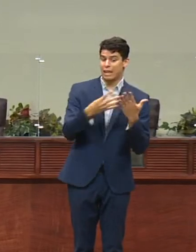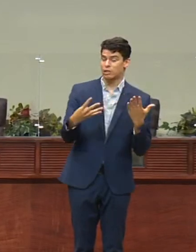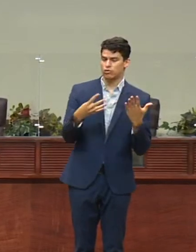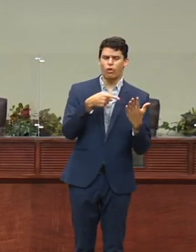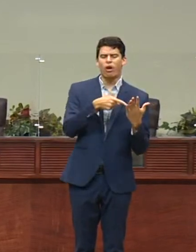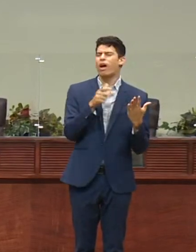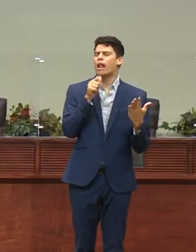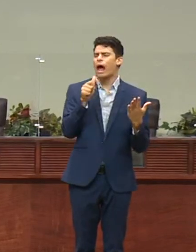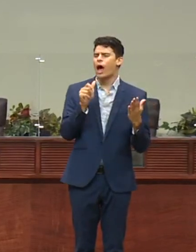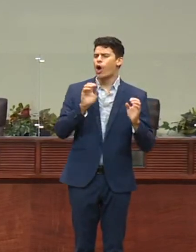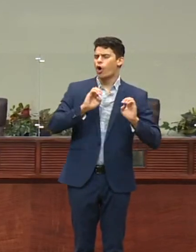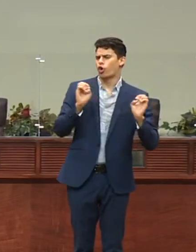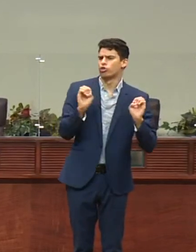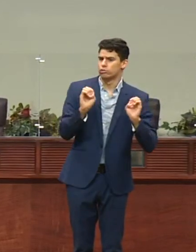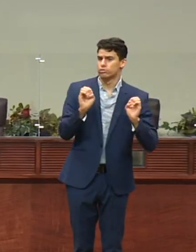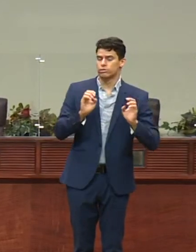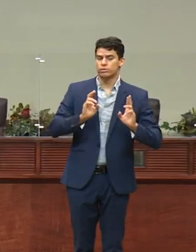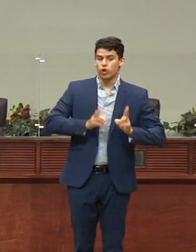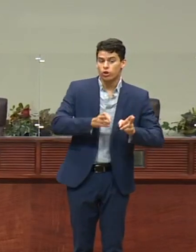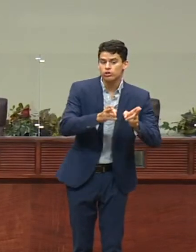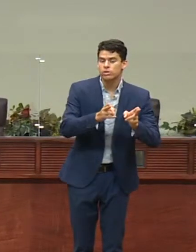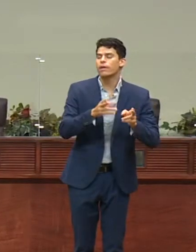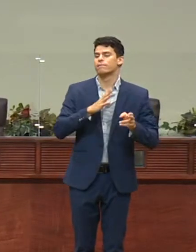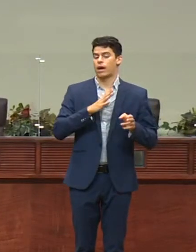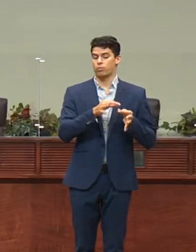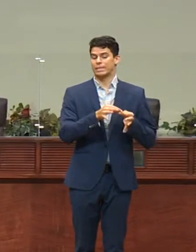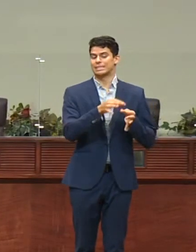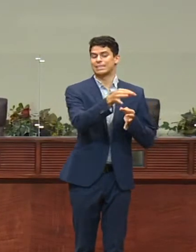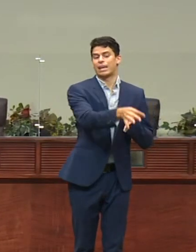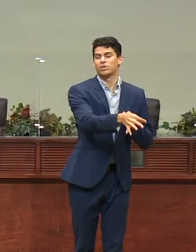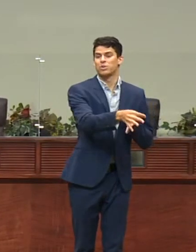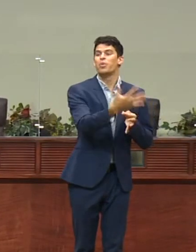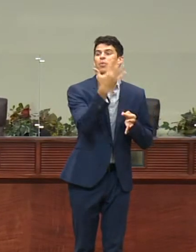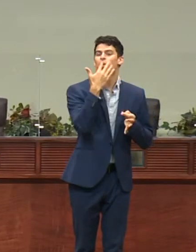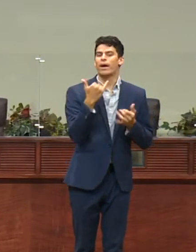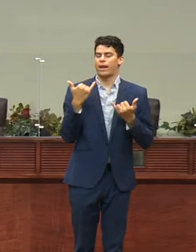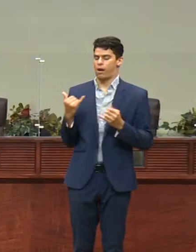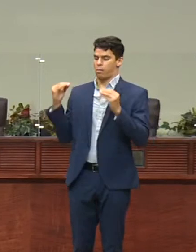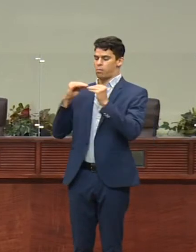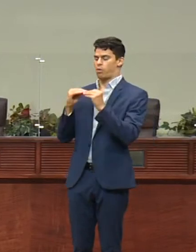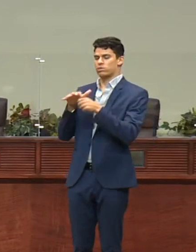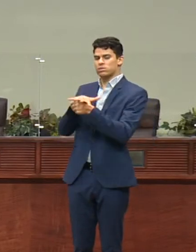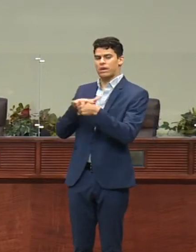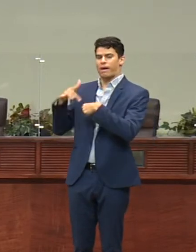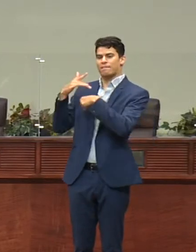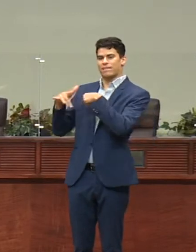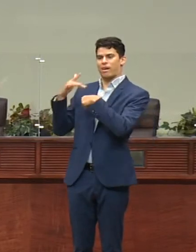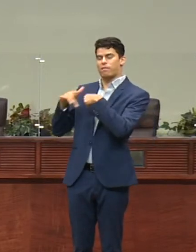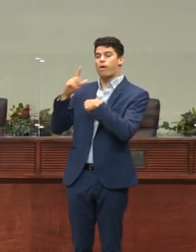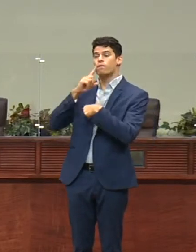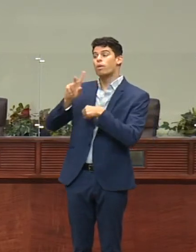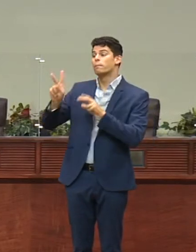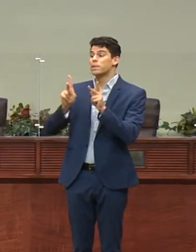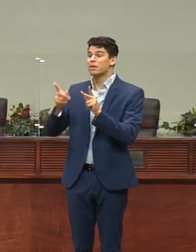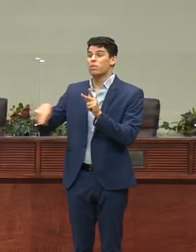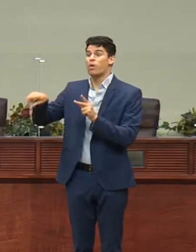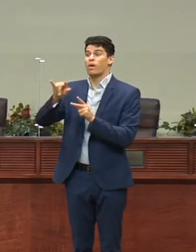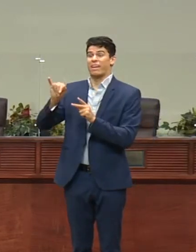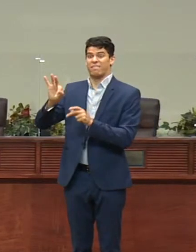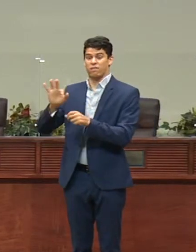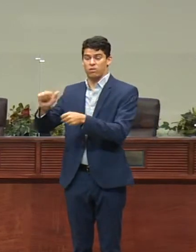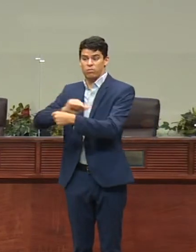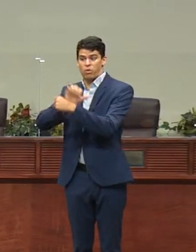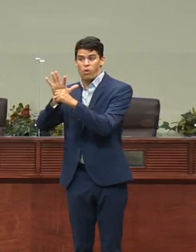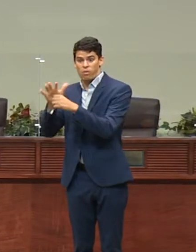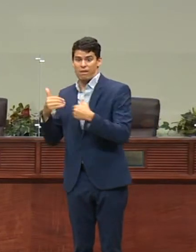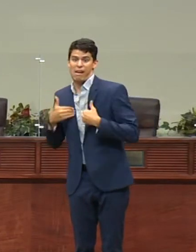urgent. The goal of that is to increase capacity so we can care for the increasing number of patients